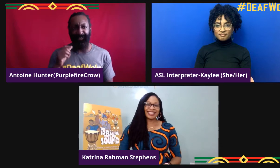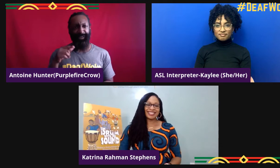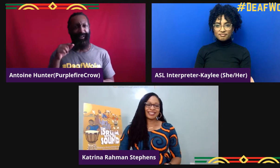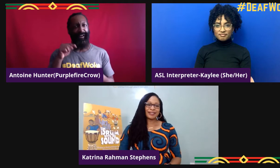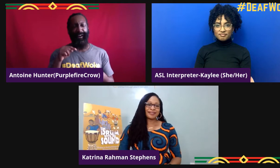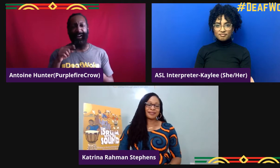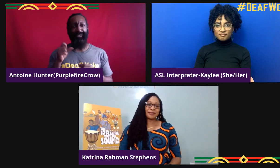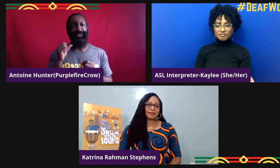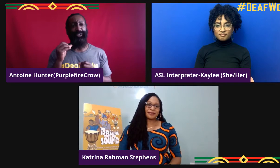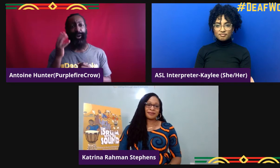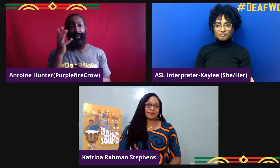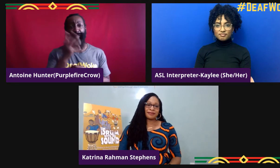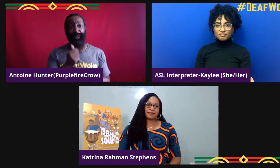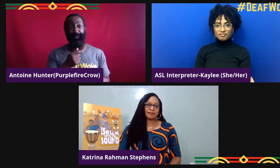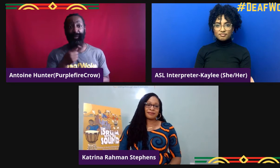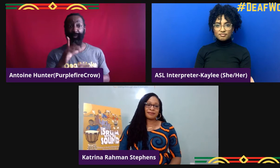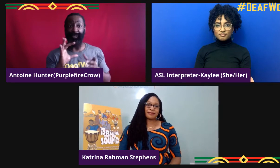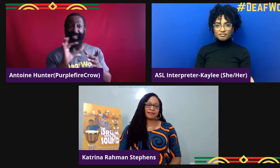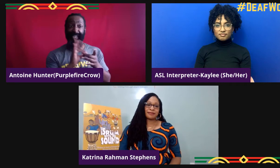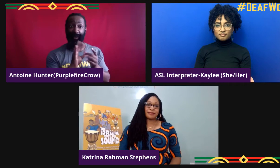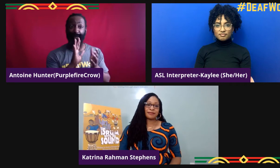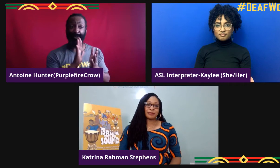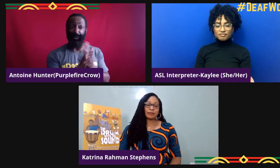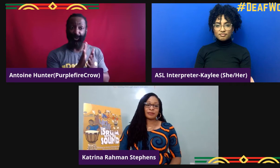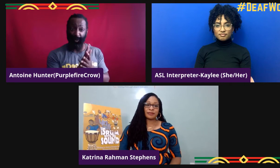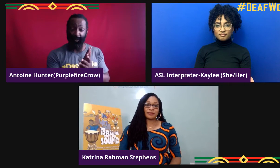It was just beautiful.